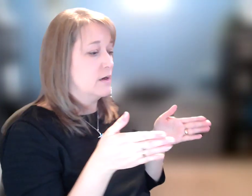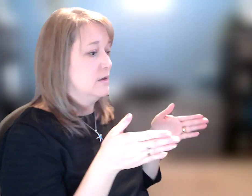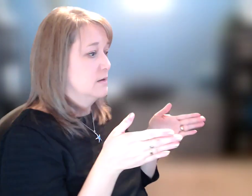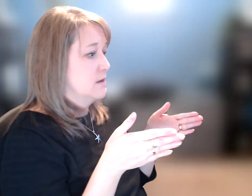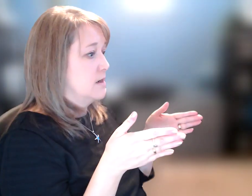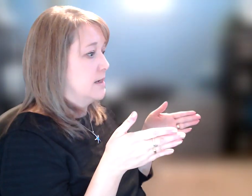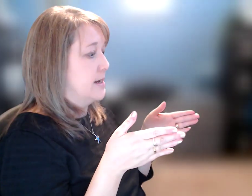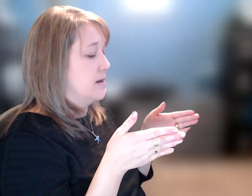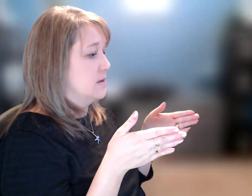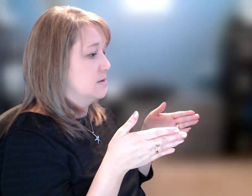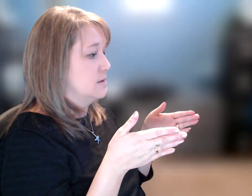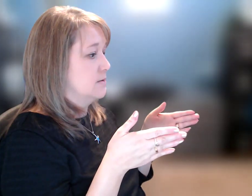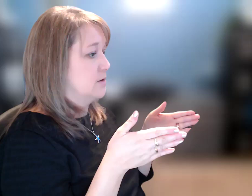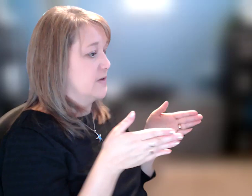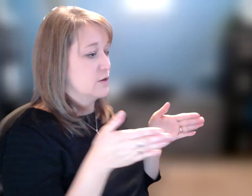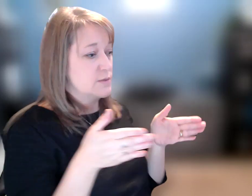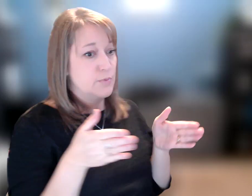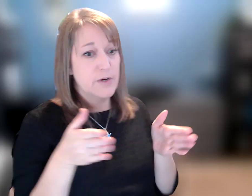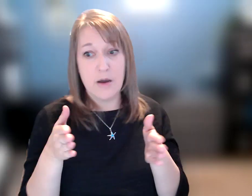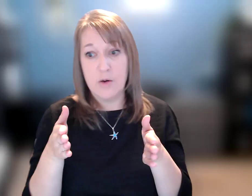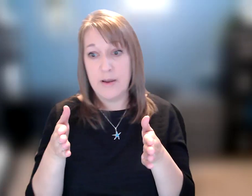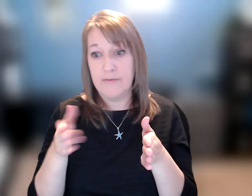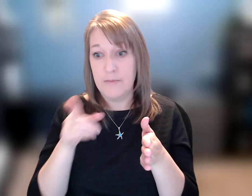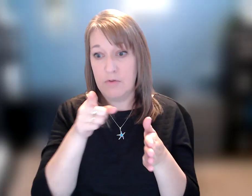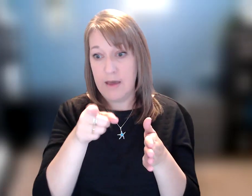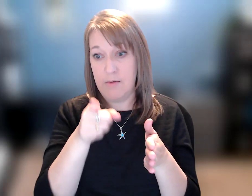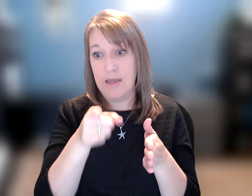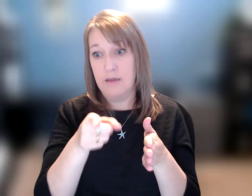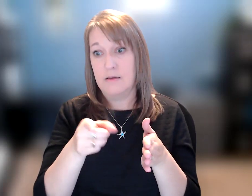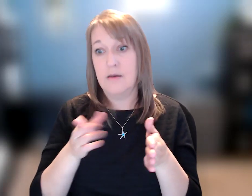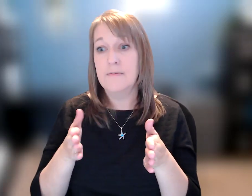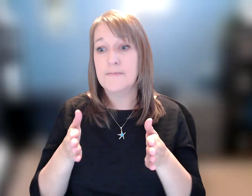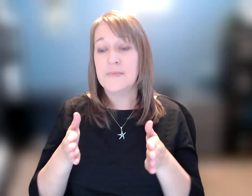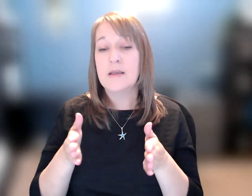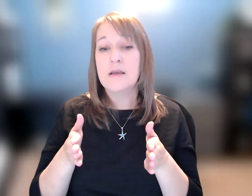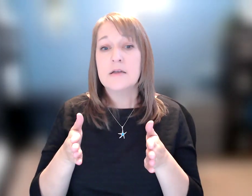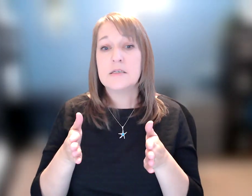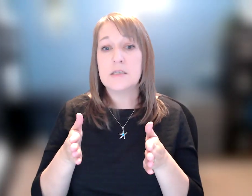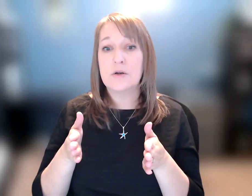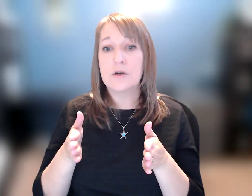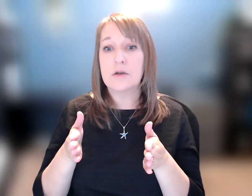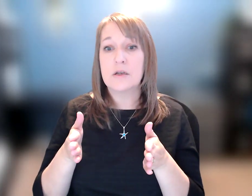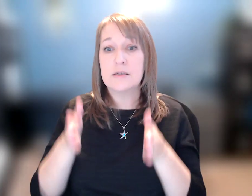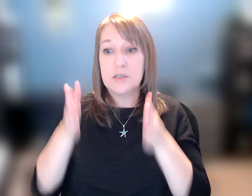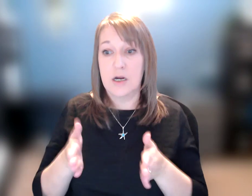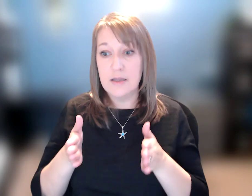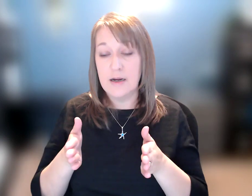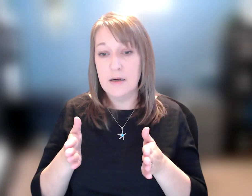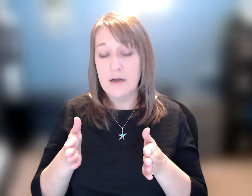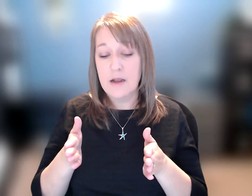other and your fingers pointing out away from you that way. Okay. So you're going to start there, and